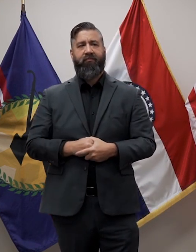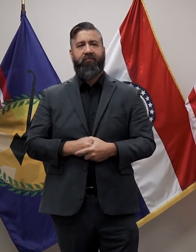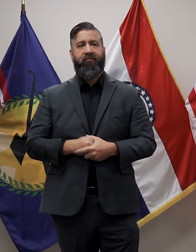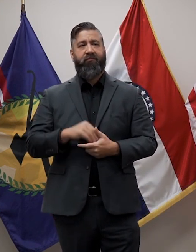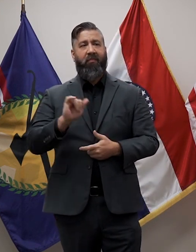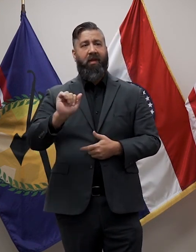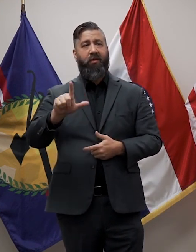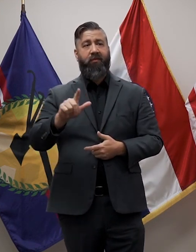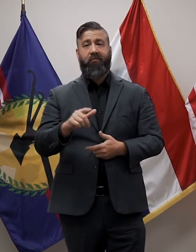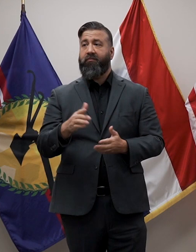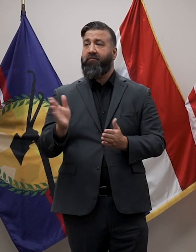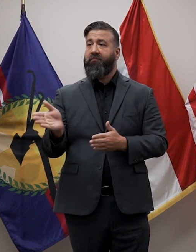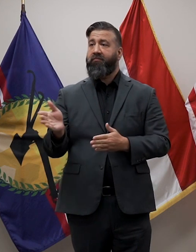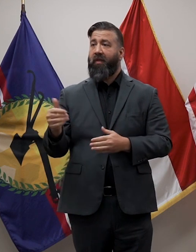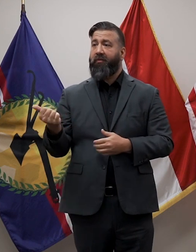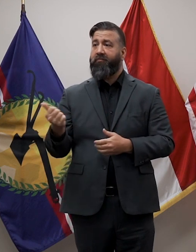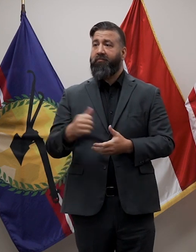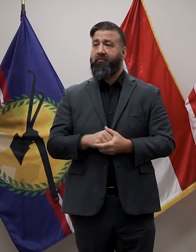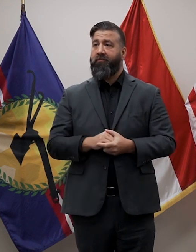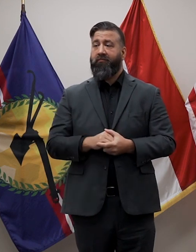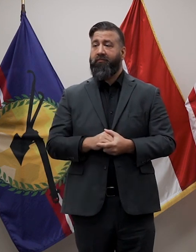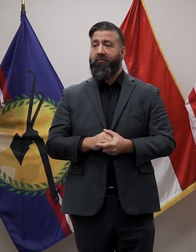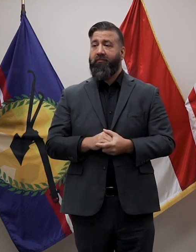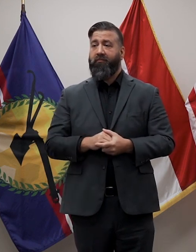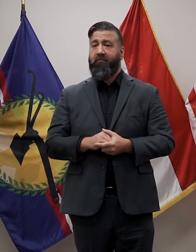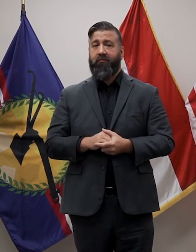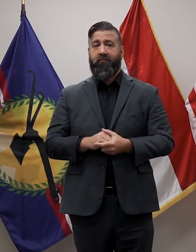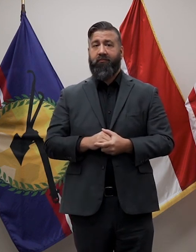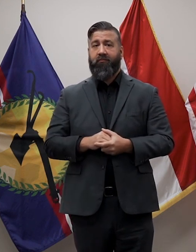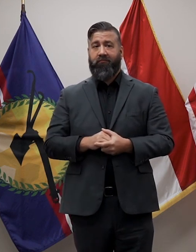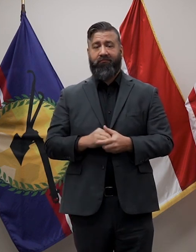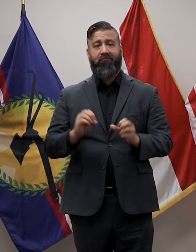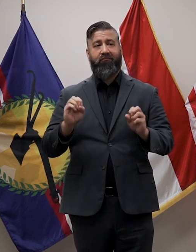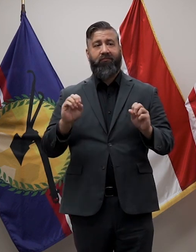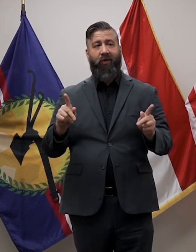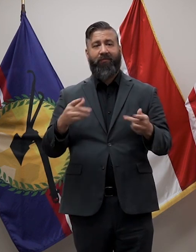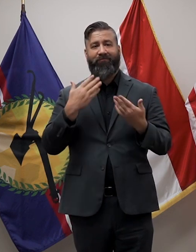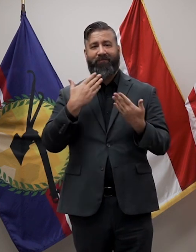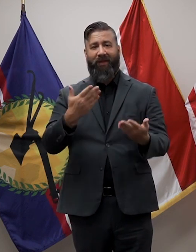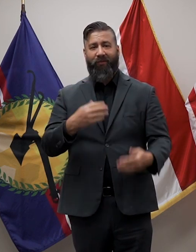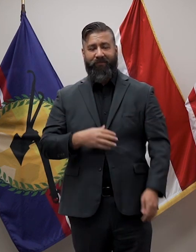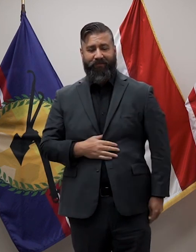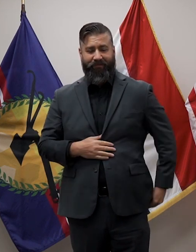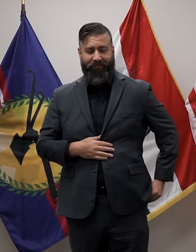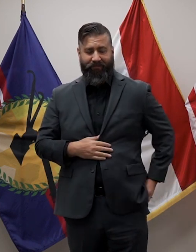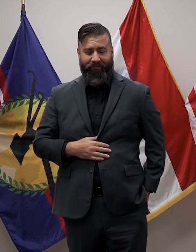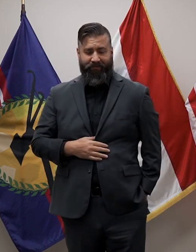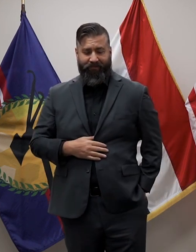That's all I have. Anything else? Okay, Okay, thank you.